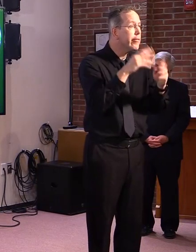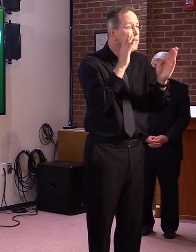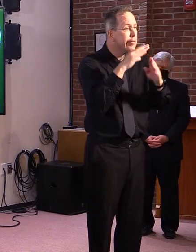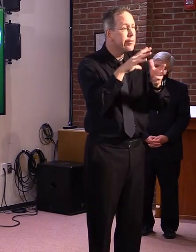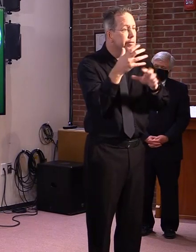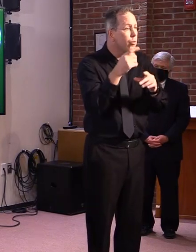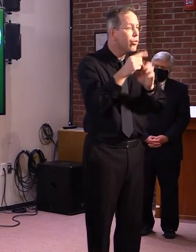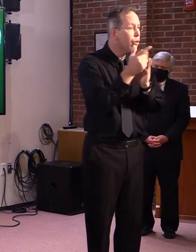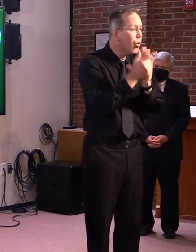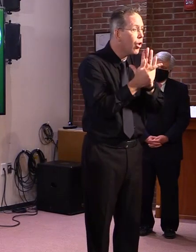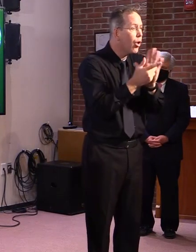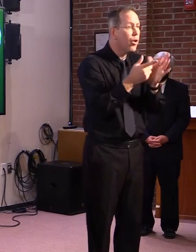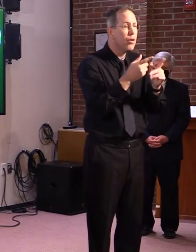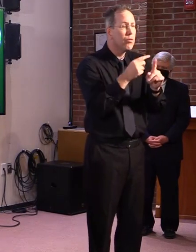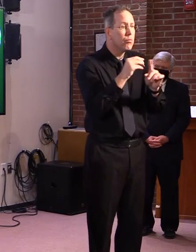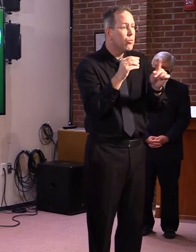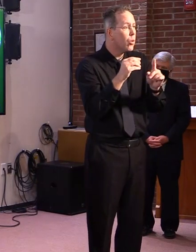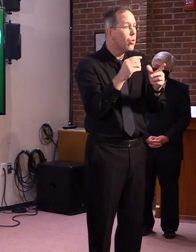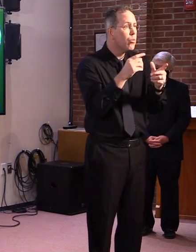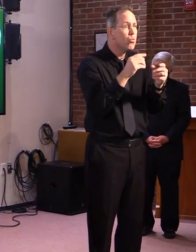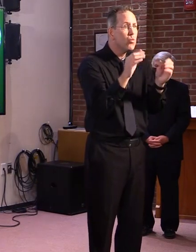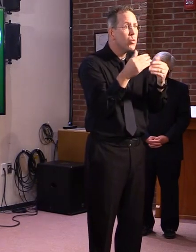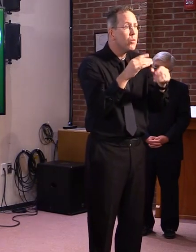is out of our control. I mean, there's